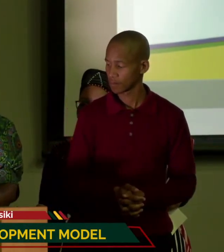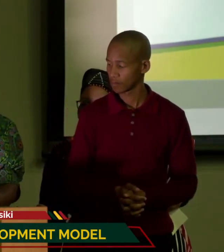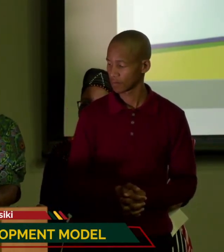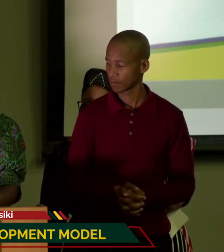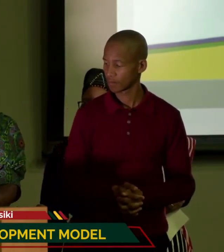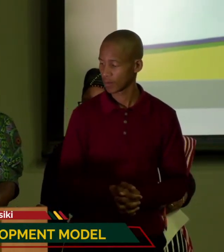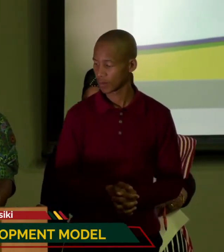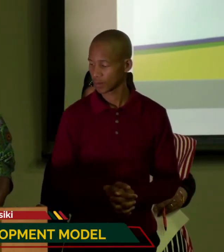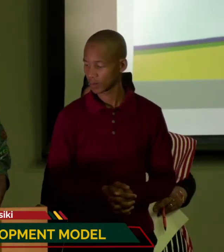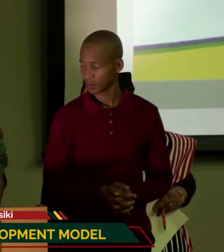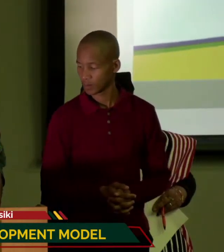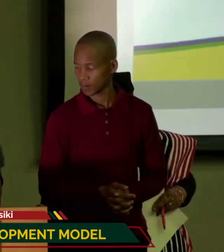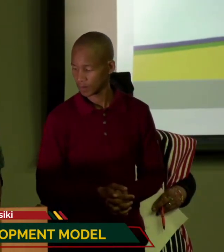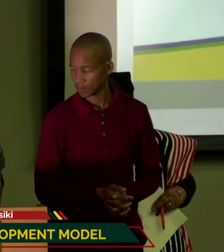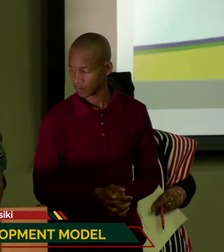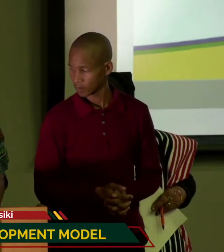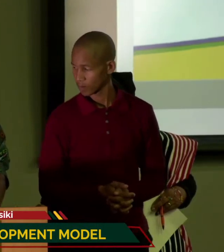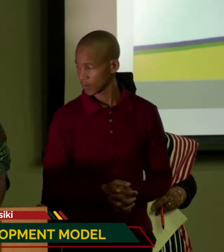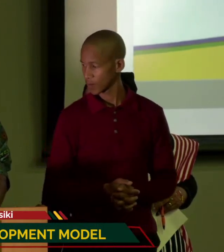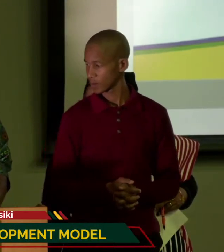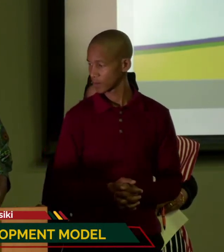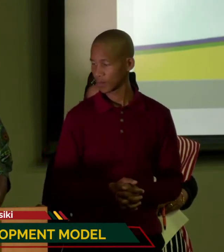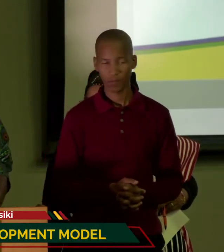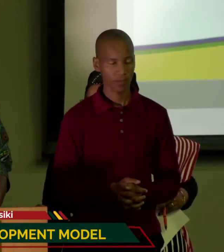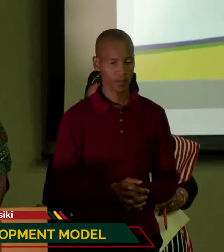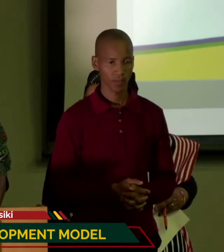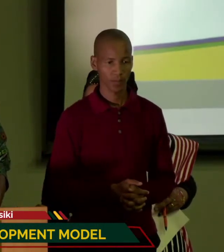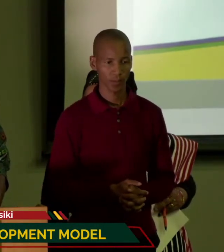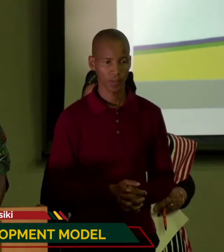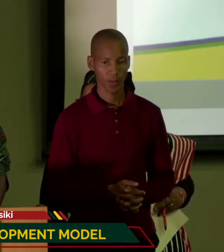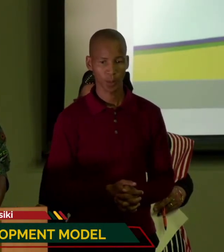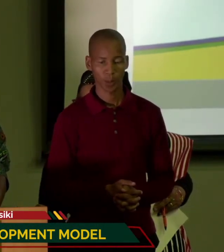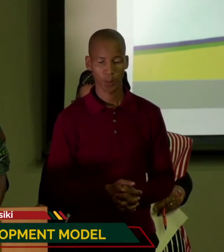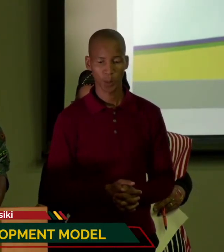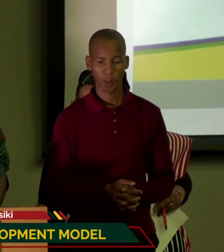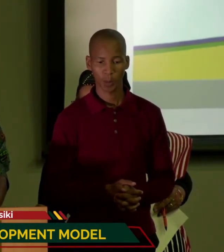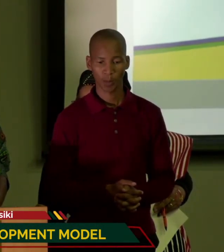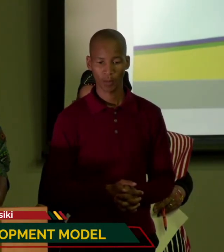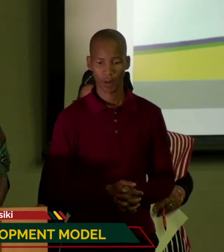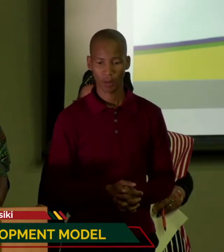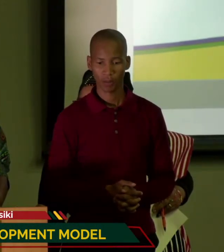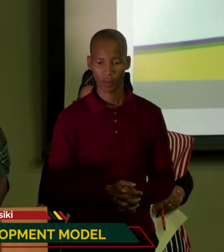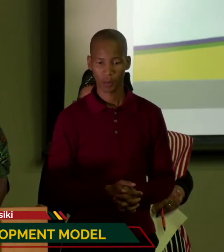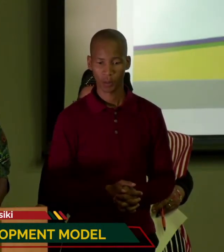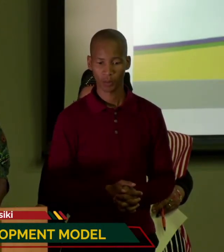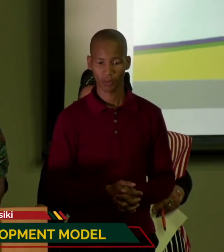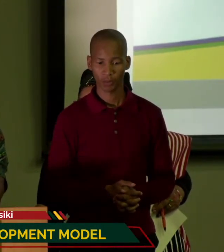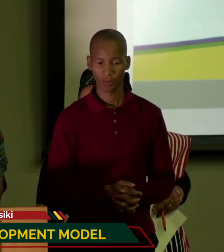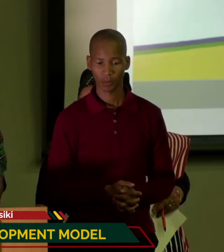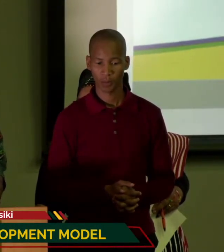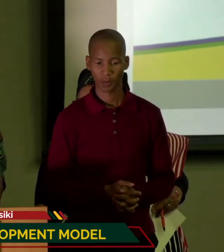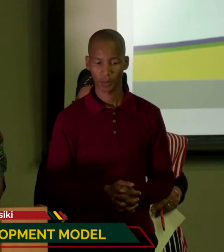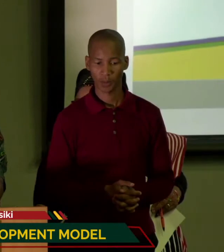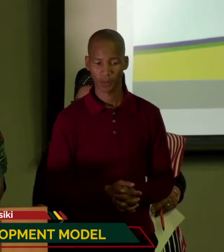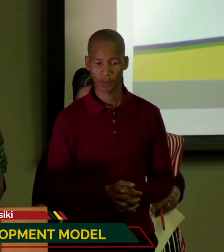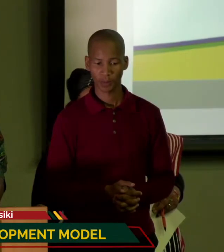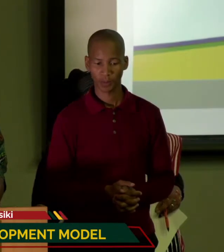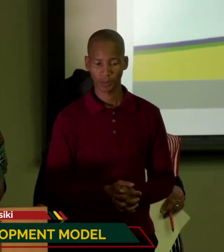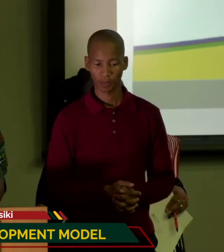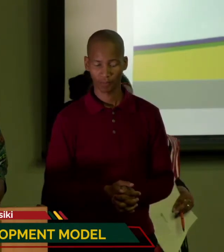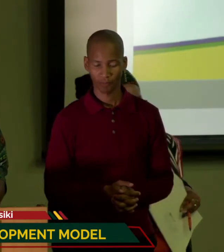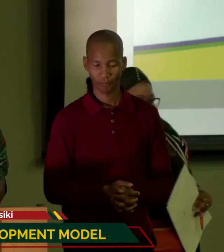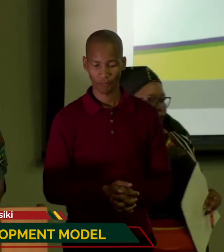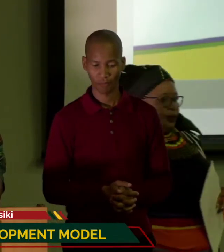uyabona ke uzofika ku page ku DDM packaging project packaging yakuzo.